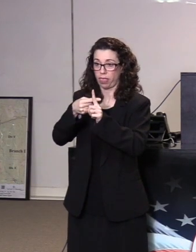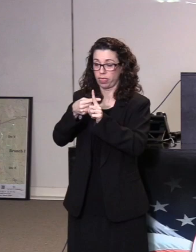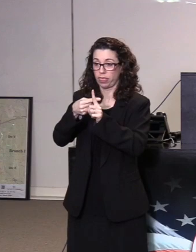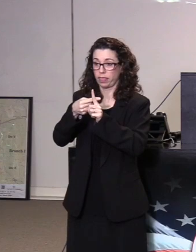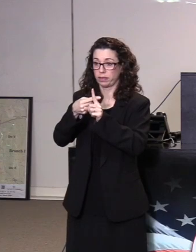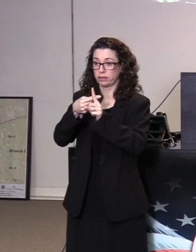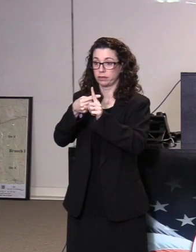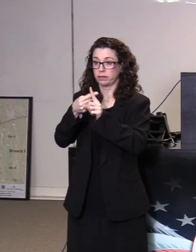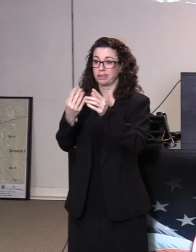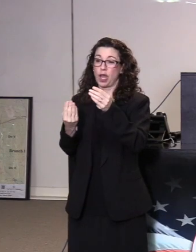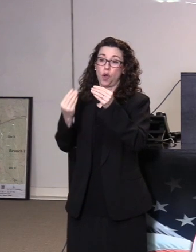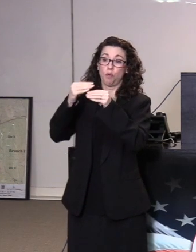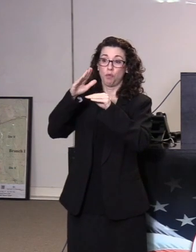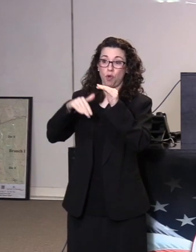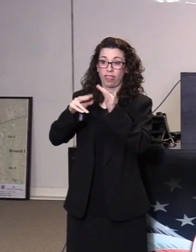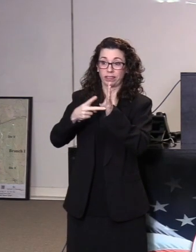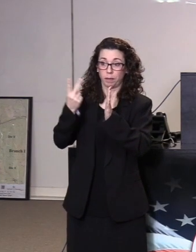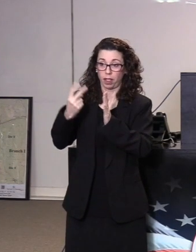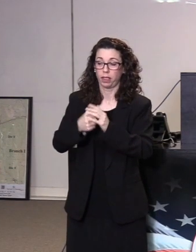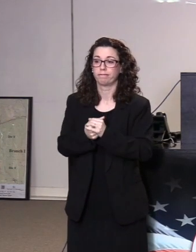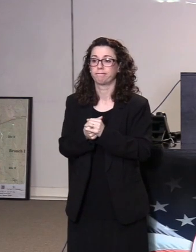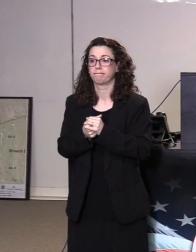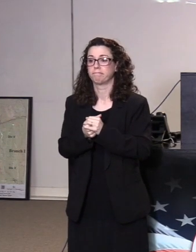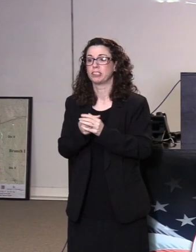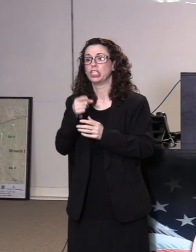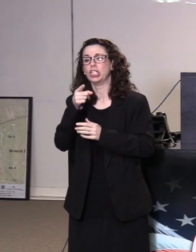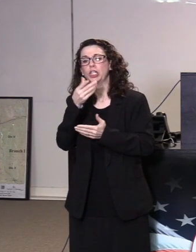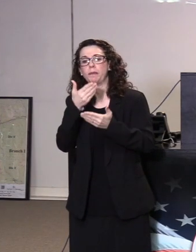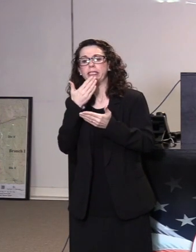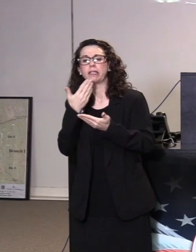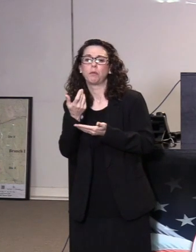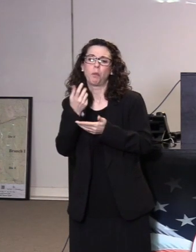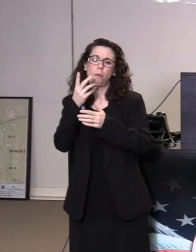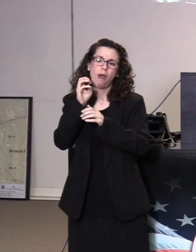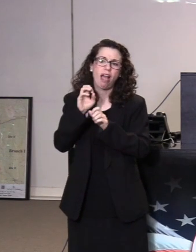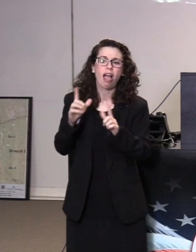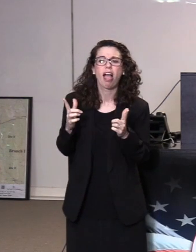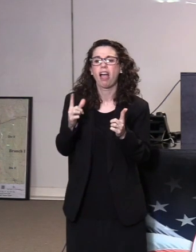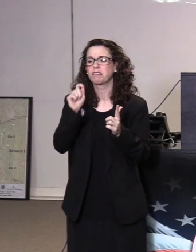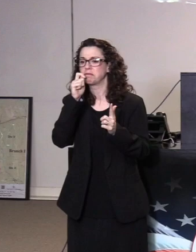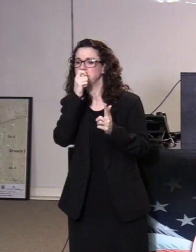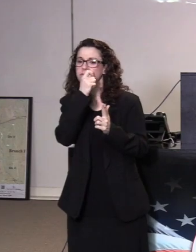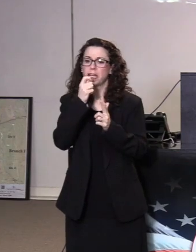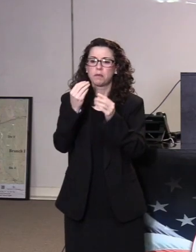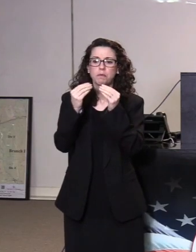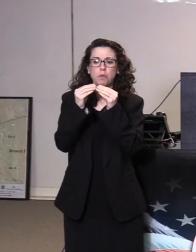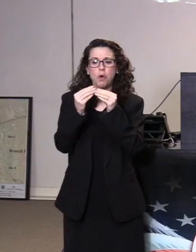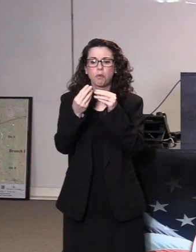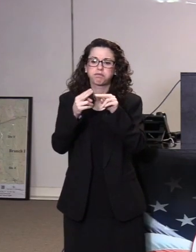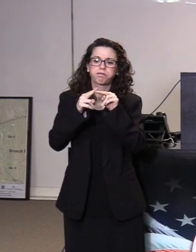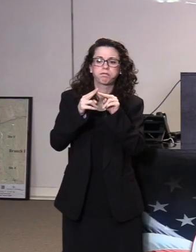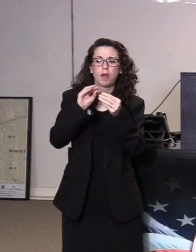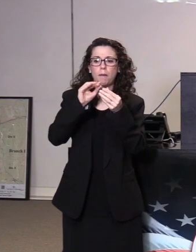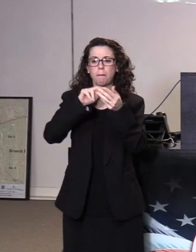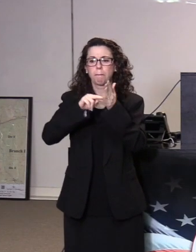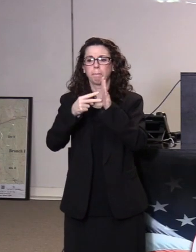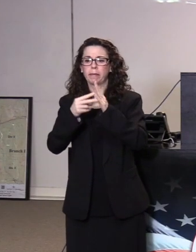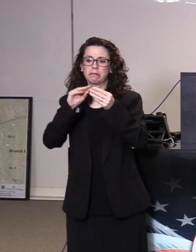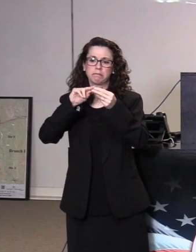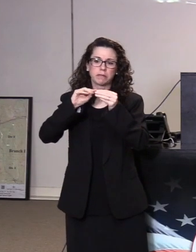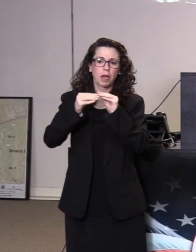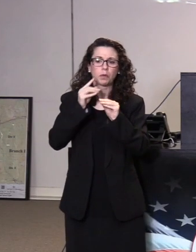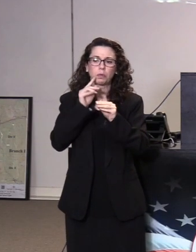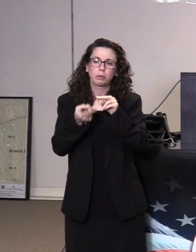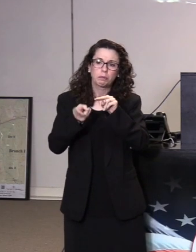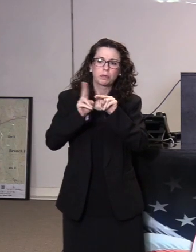doubled. You might say, well, you're testing more, Mayor, and so your numbers are actually going to go up. I will agree